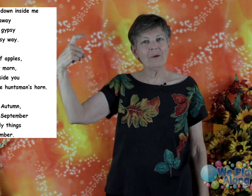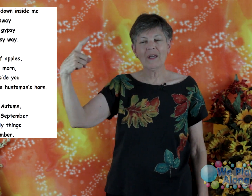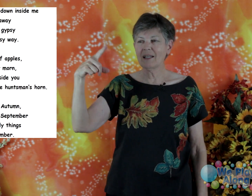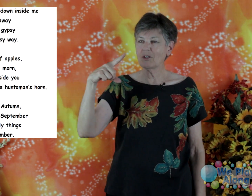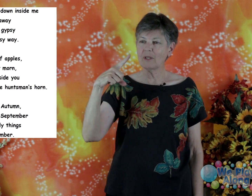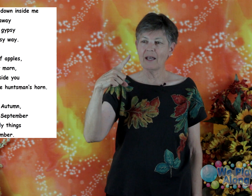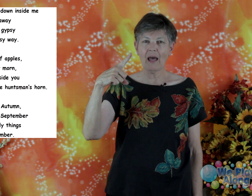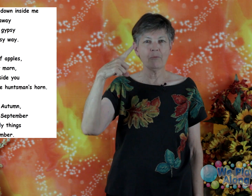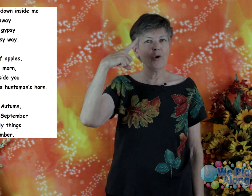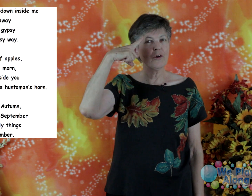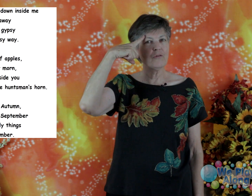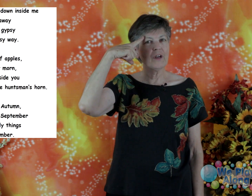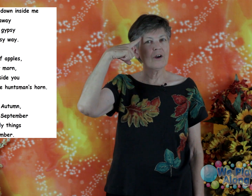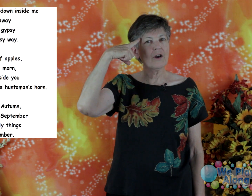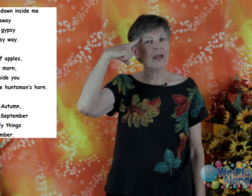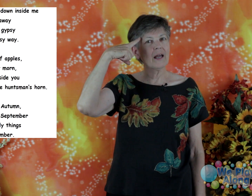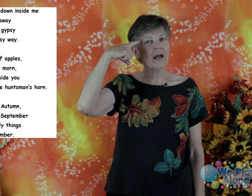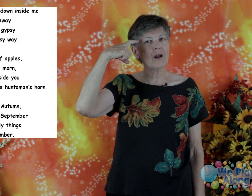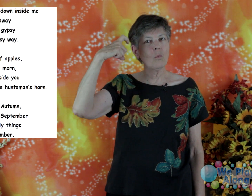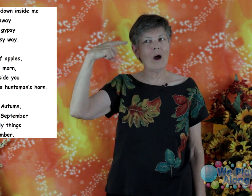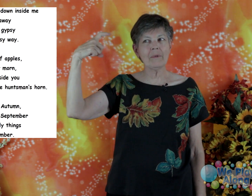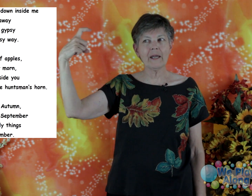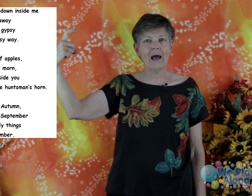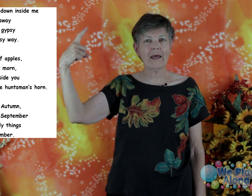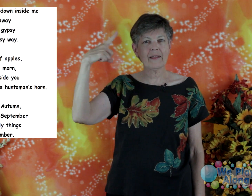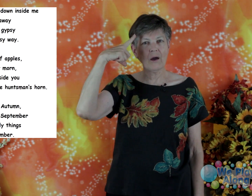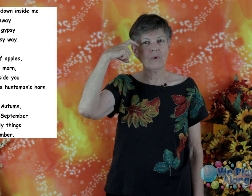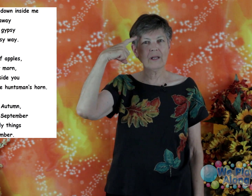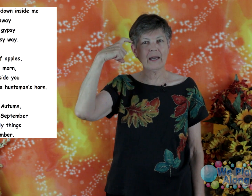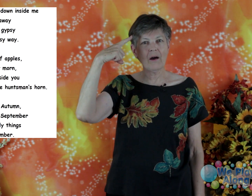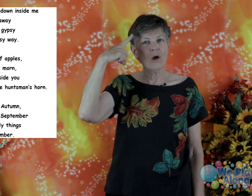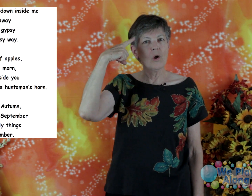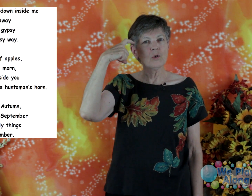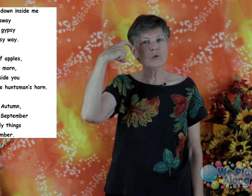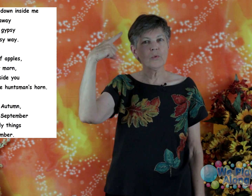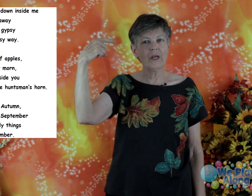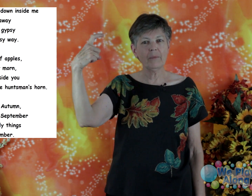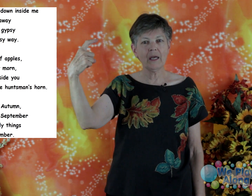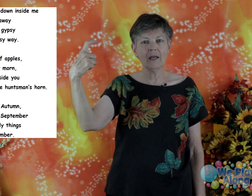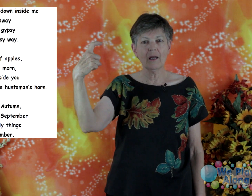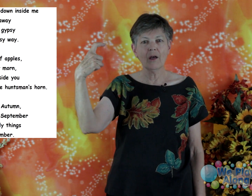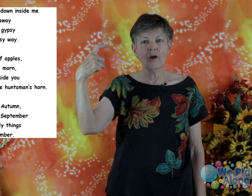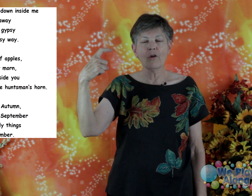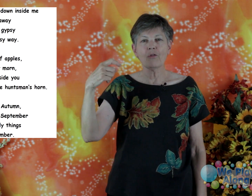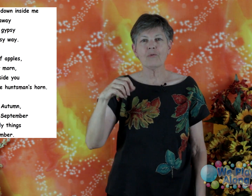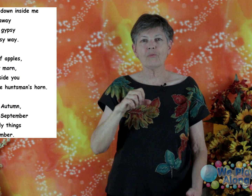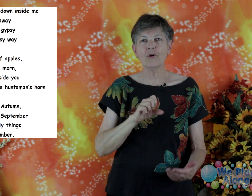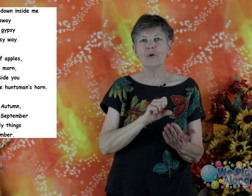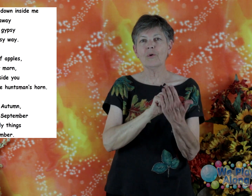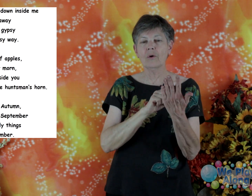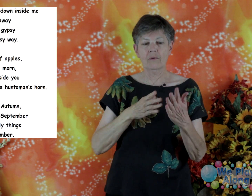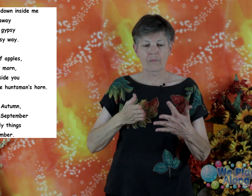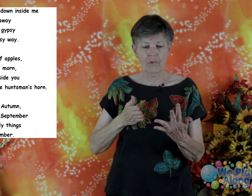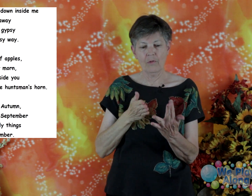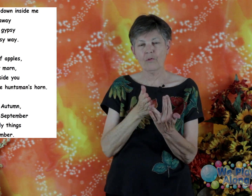Dreaming. So take that pointer finger and kind of wobble it out like that, wiggle it out. Dreaming through